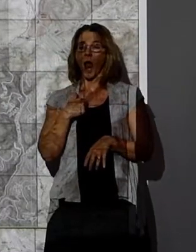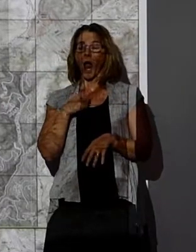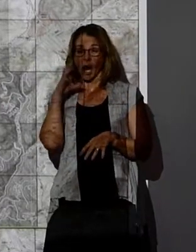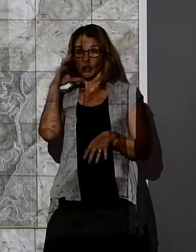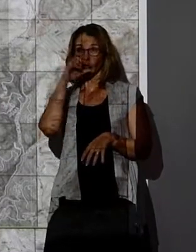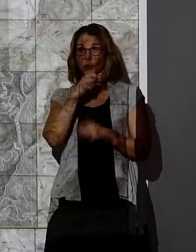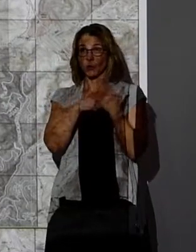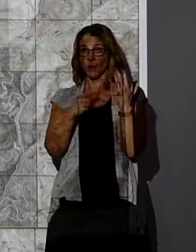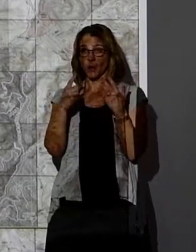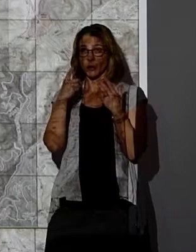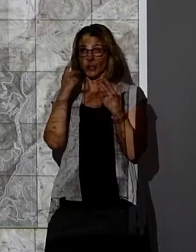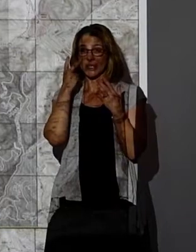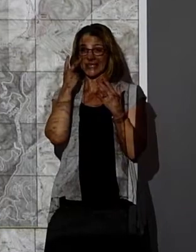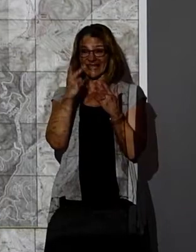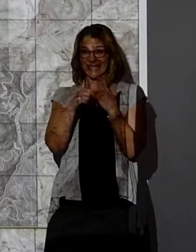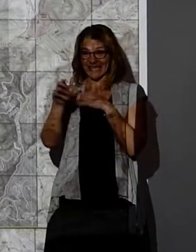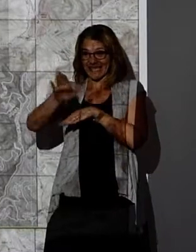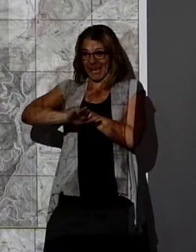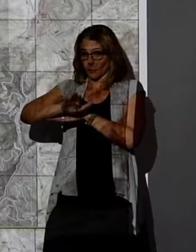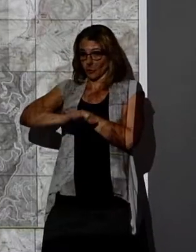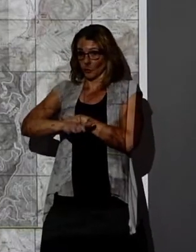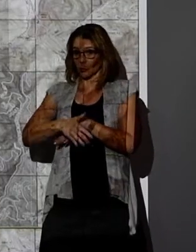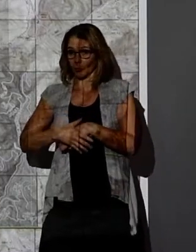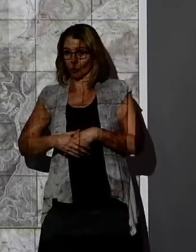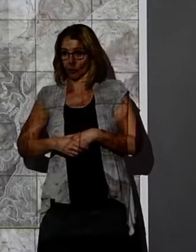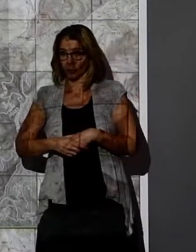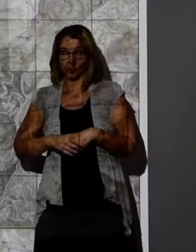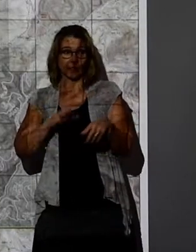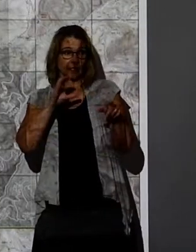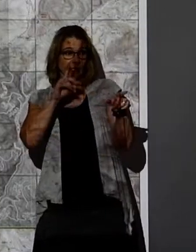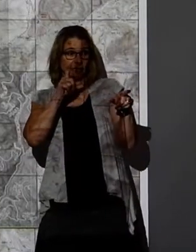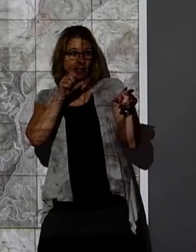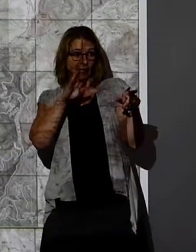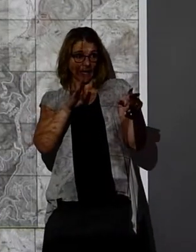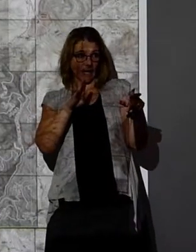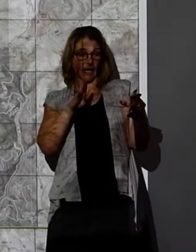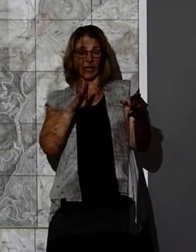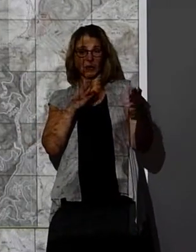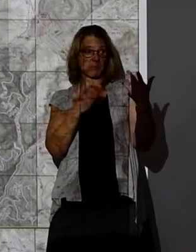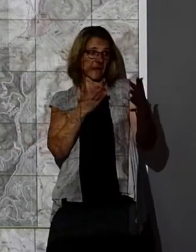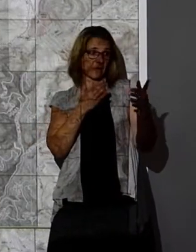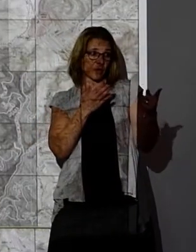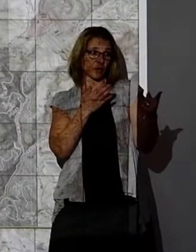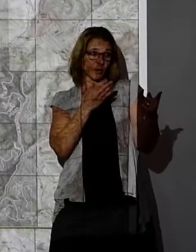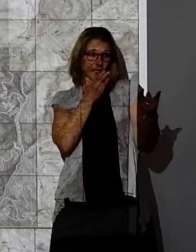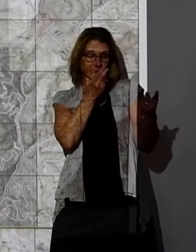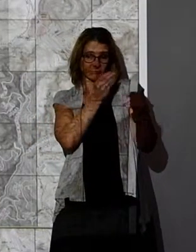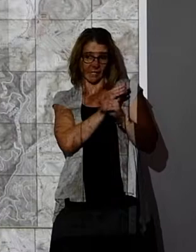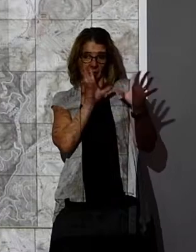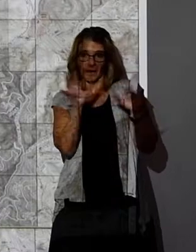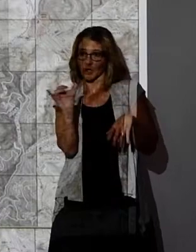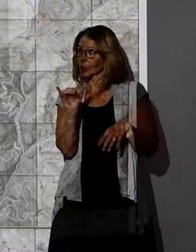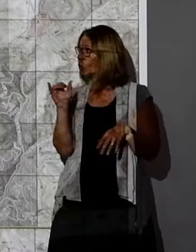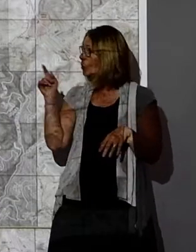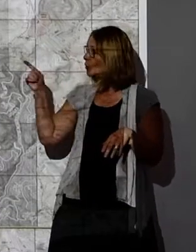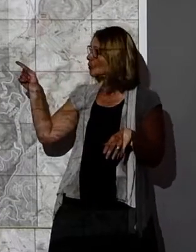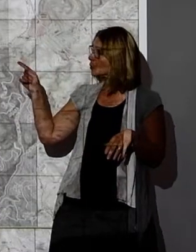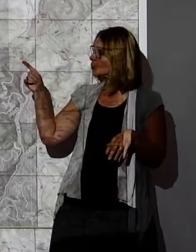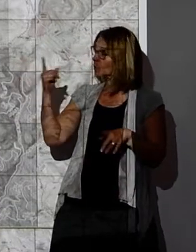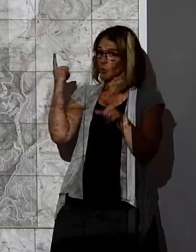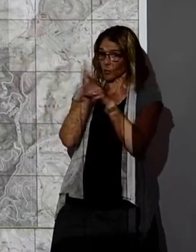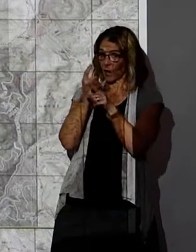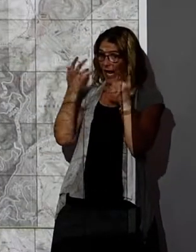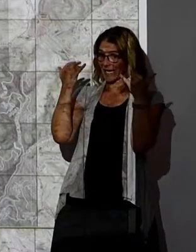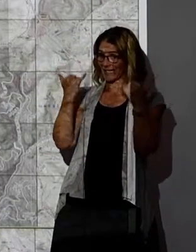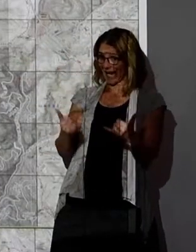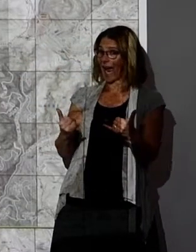seeing right now this afternoon. And Caleb, our IC, can clarify for me, but right now, the main